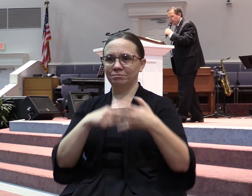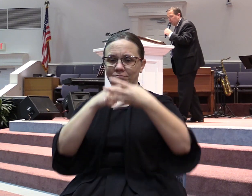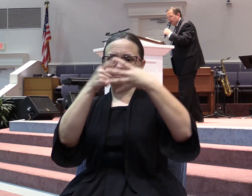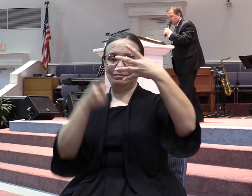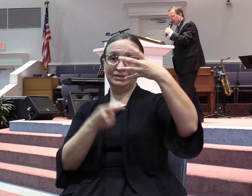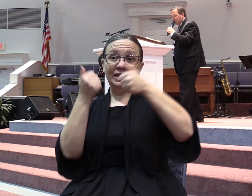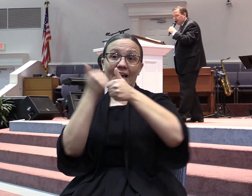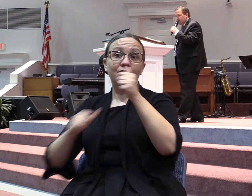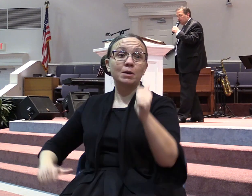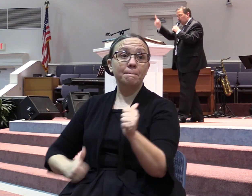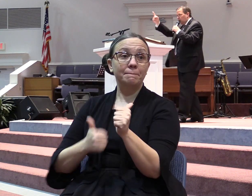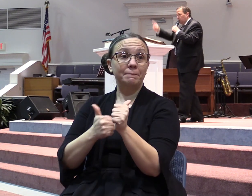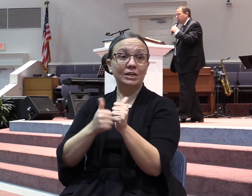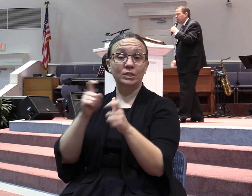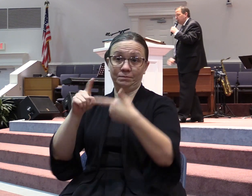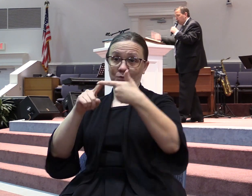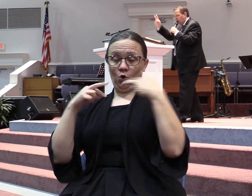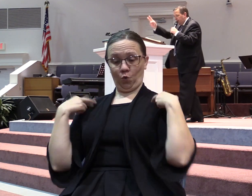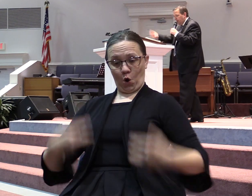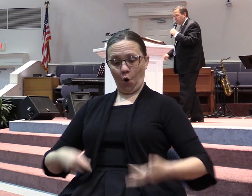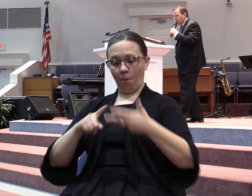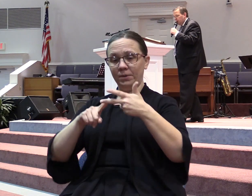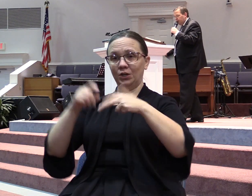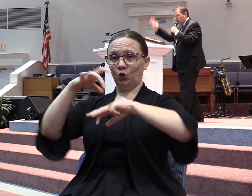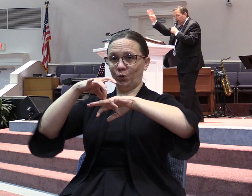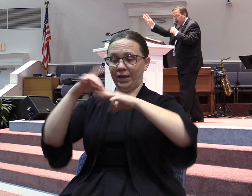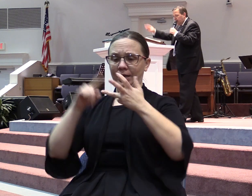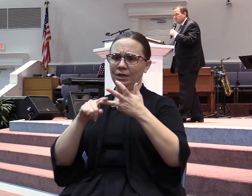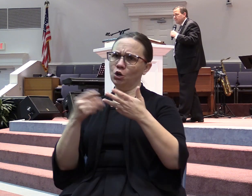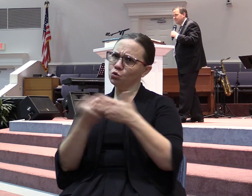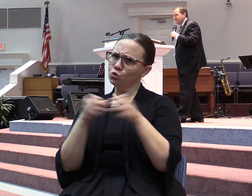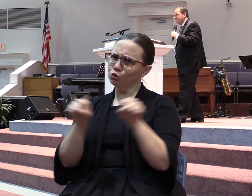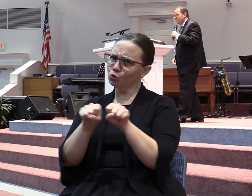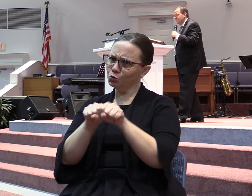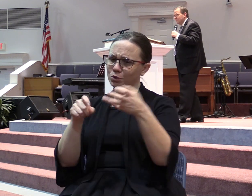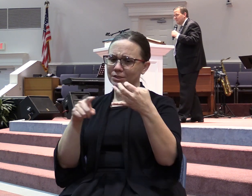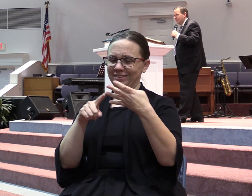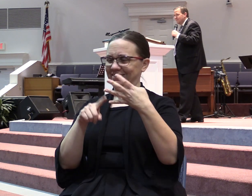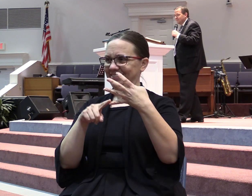things that every backslider needs: a robe, a ring, a pair of Reeboks,